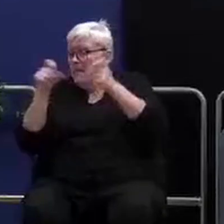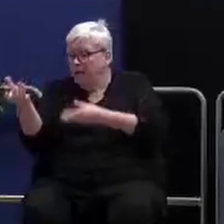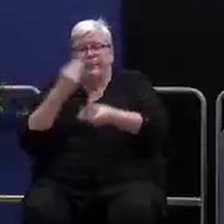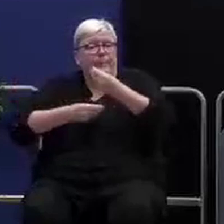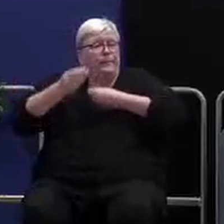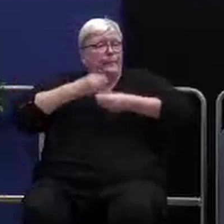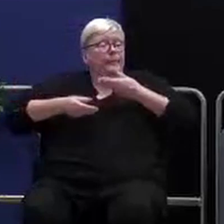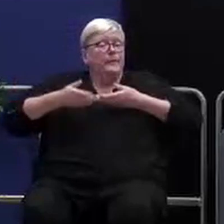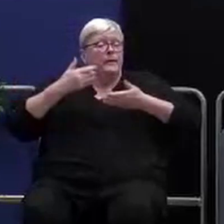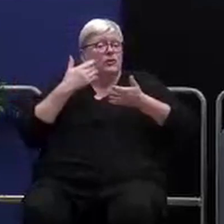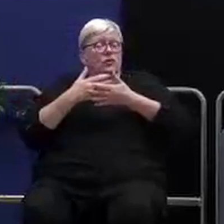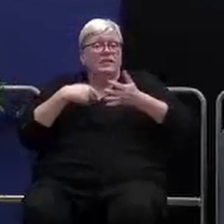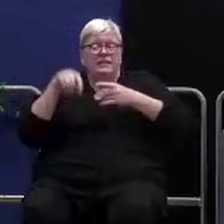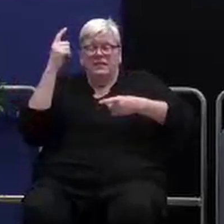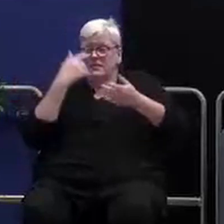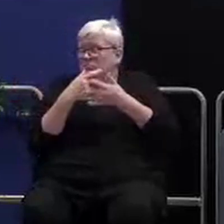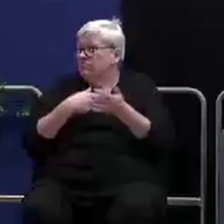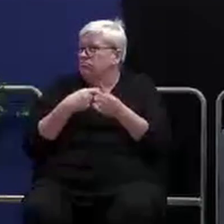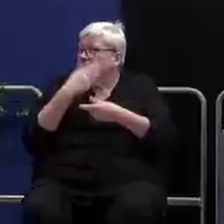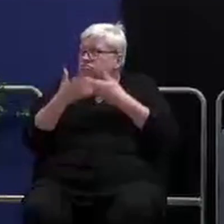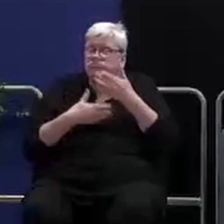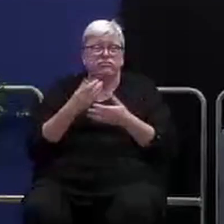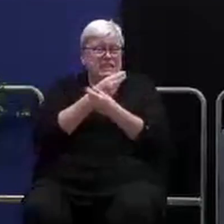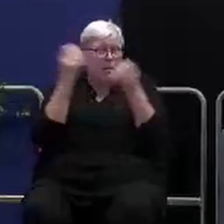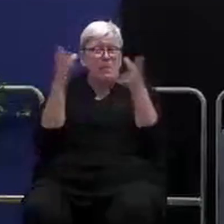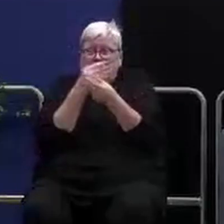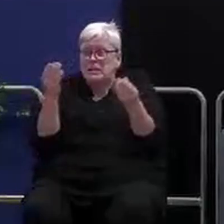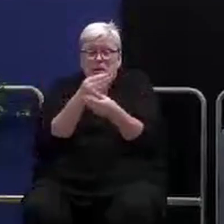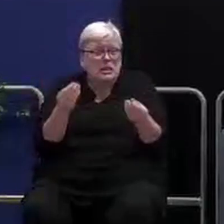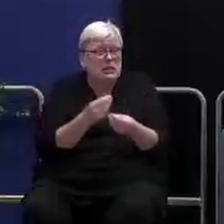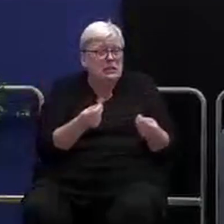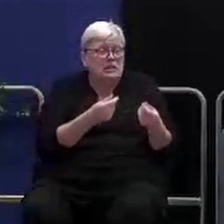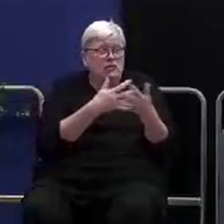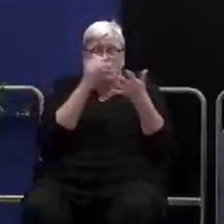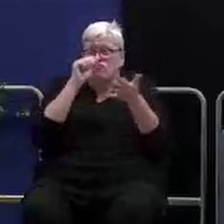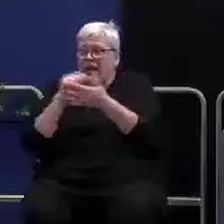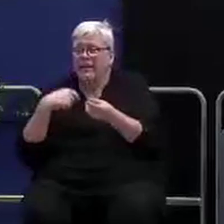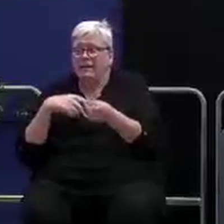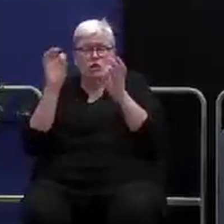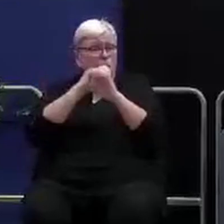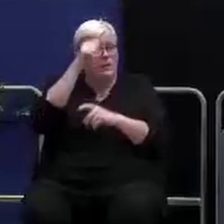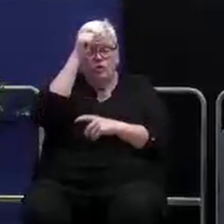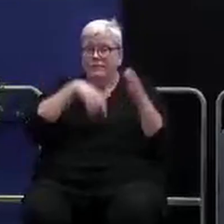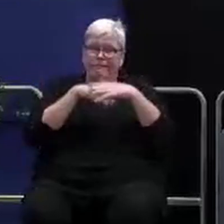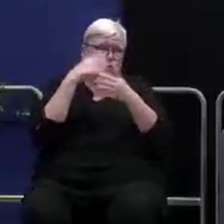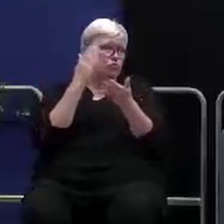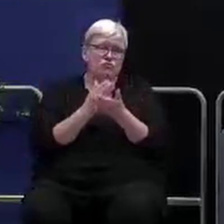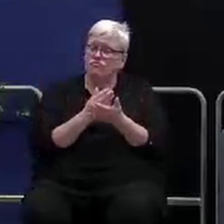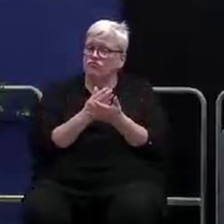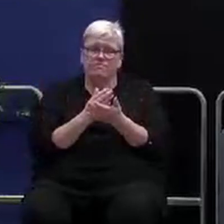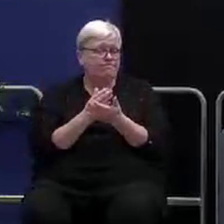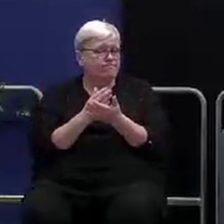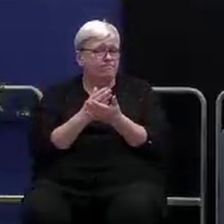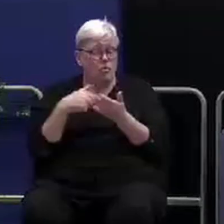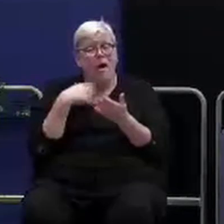what follows is apocryphal. Almost certainly some of it is misremembered. But there is no one left who knows the whole truth, and the stories are what